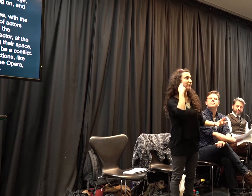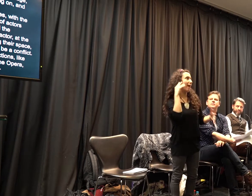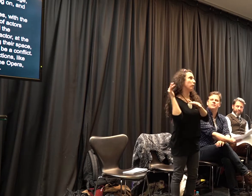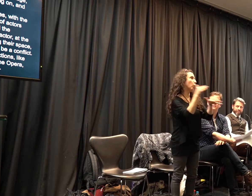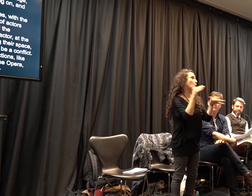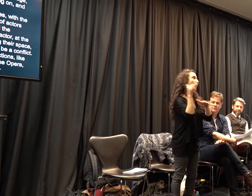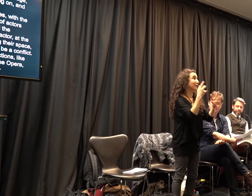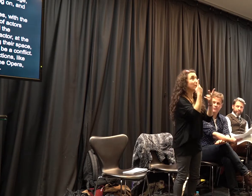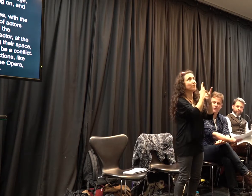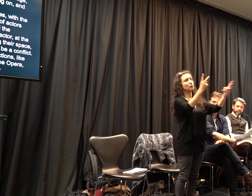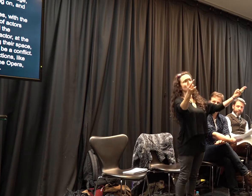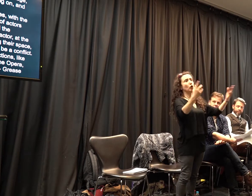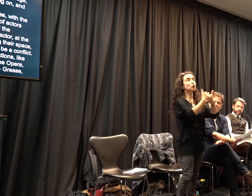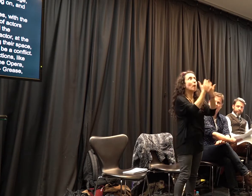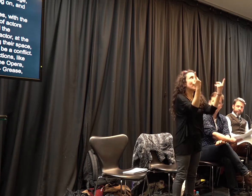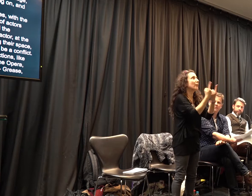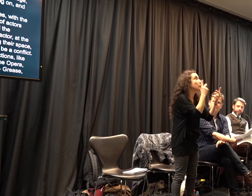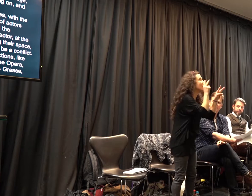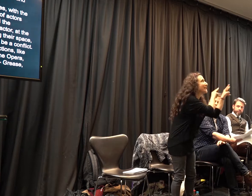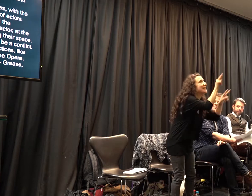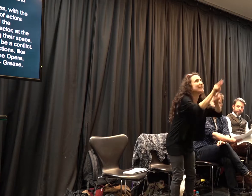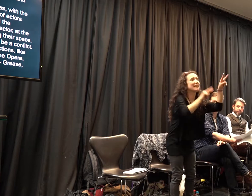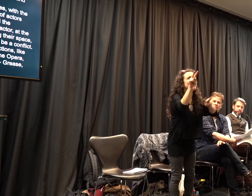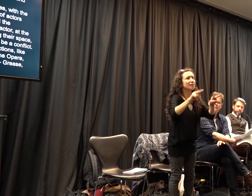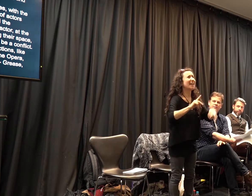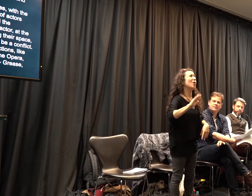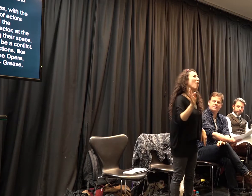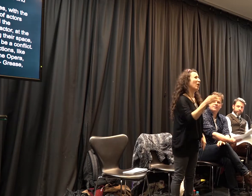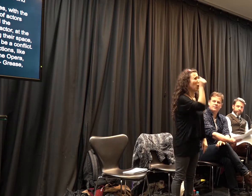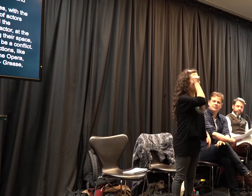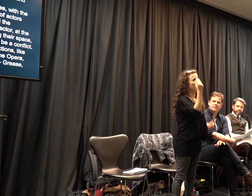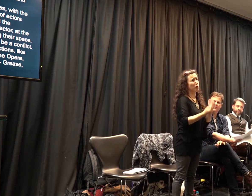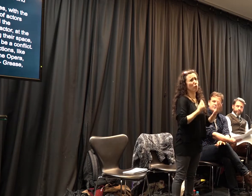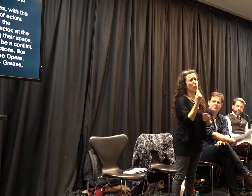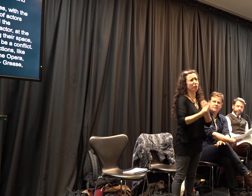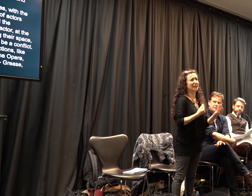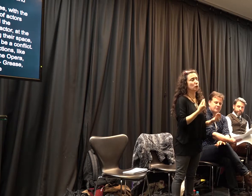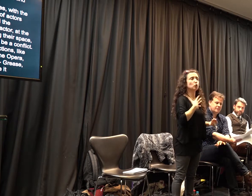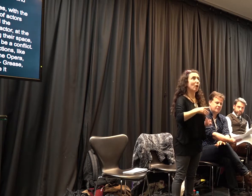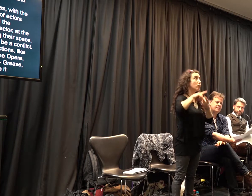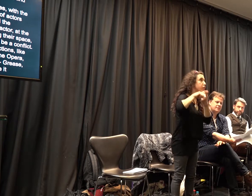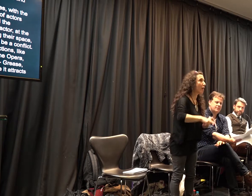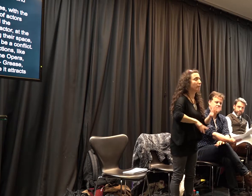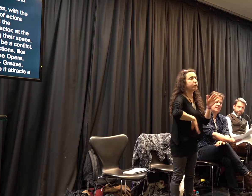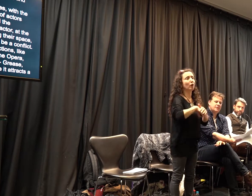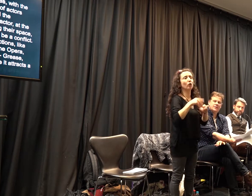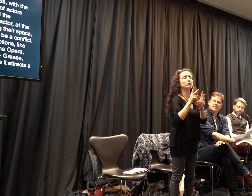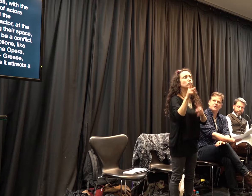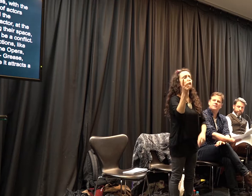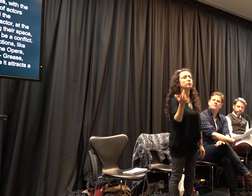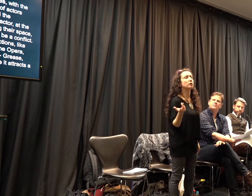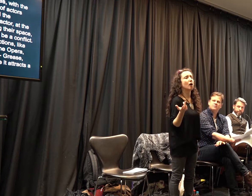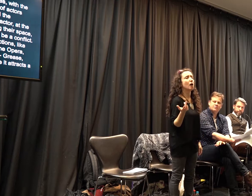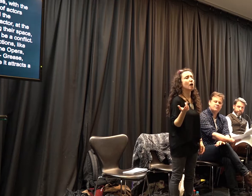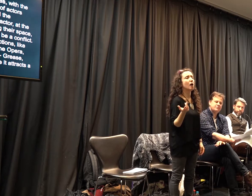are so visual, so of course it attracts a big deaf audience, because there's so much to see, and everyone knows these stories, and they don't